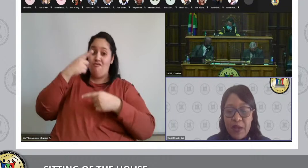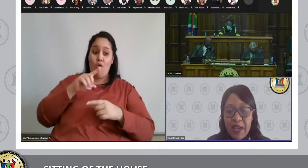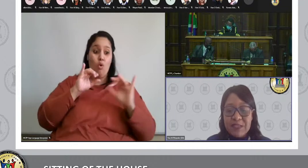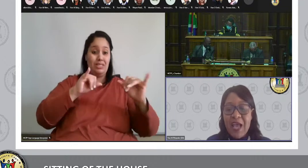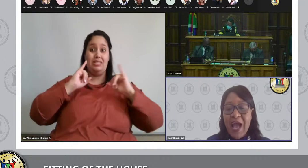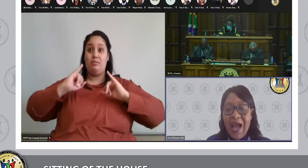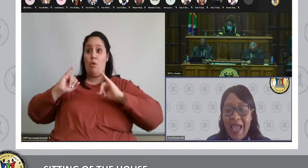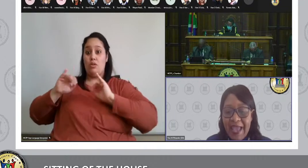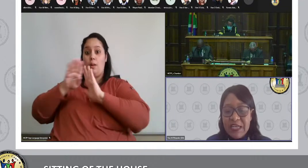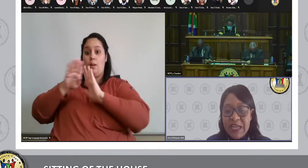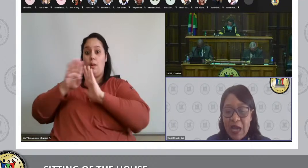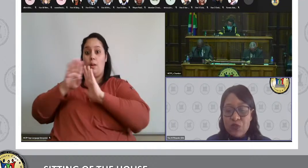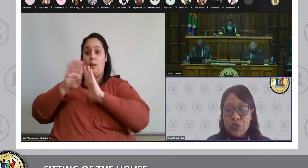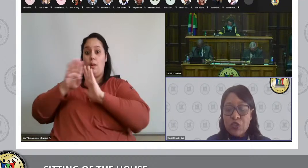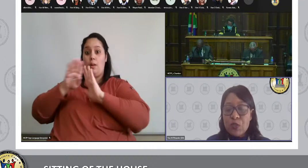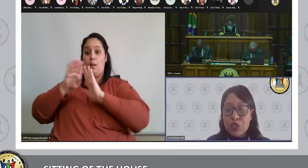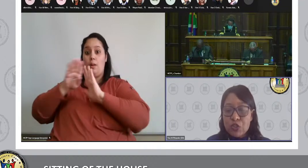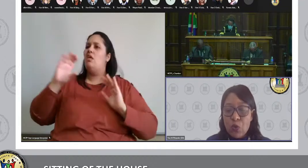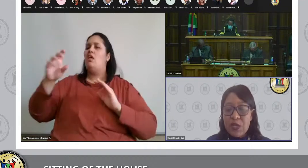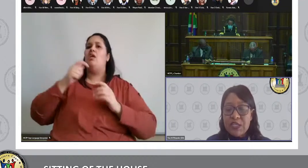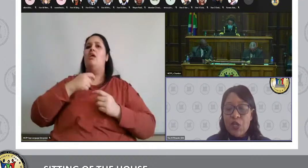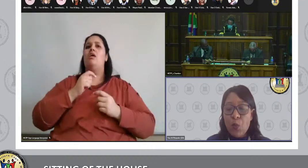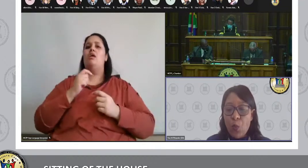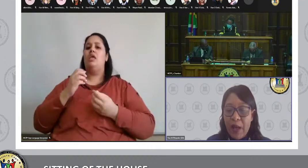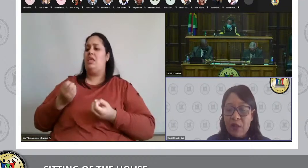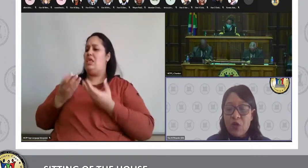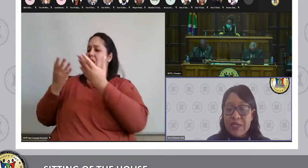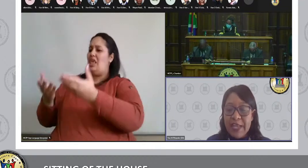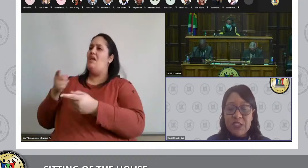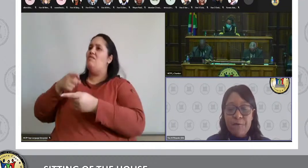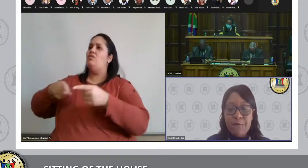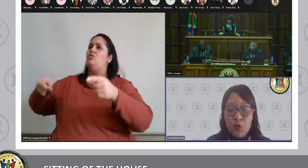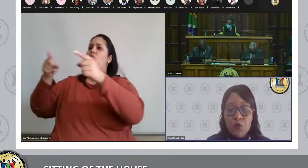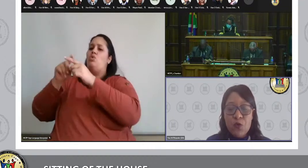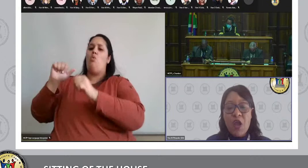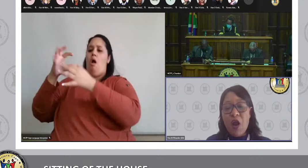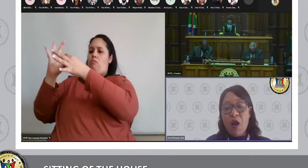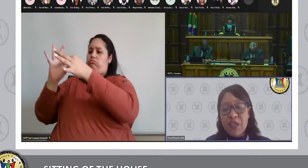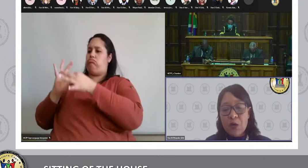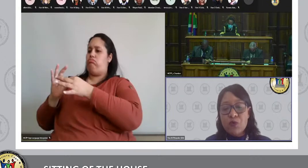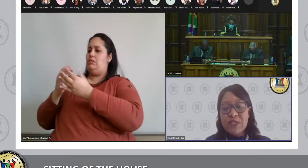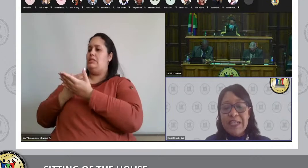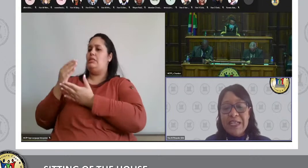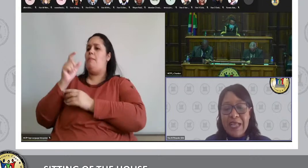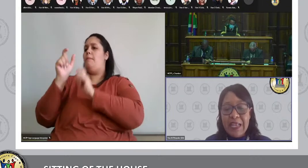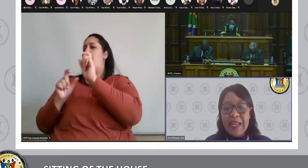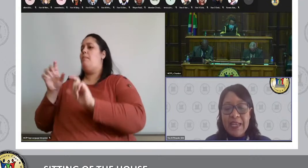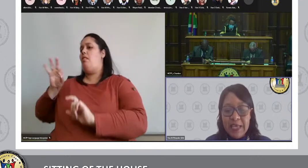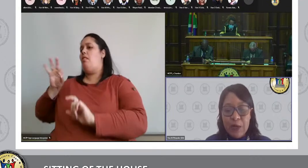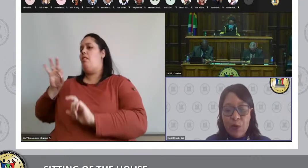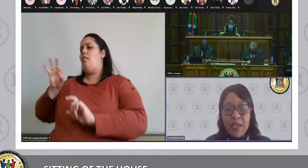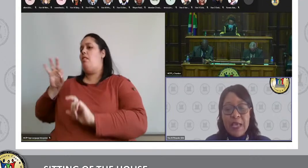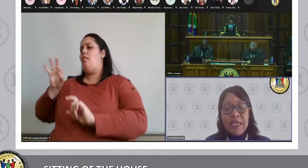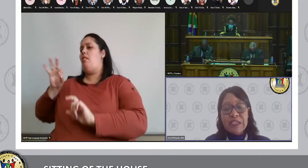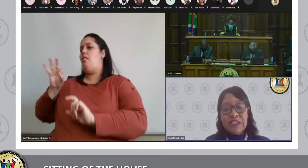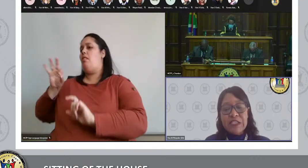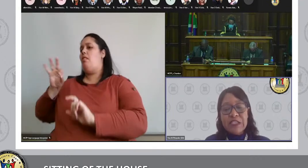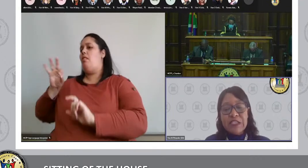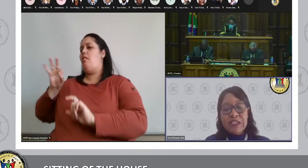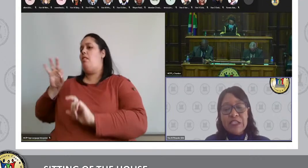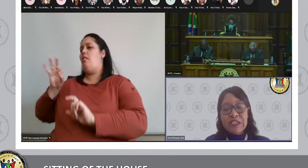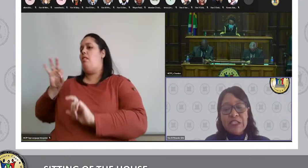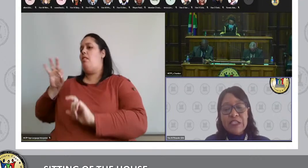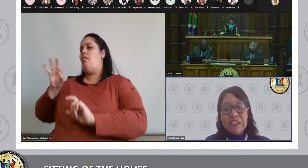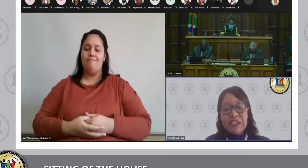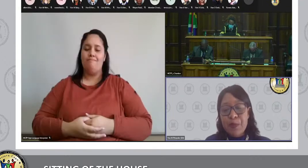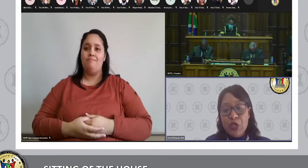government programs are handed out to a notoriously well-connected few of those in green and yellow.